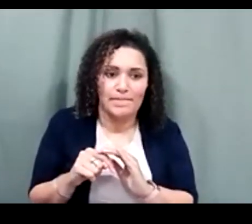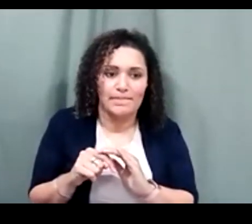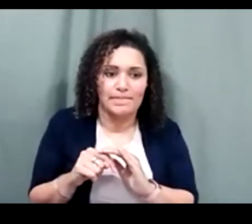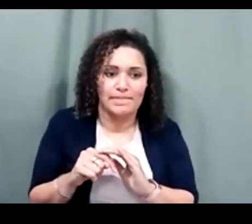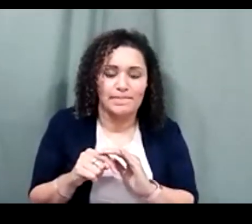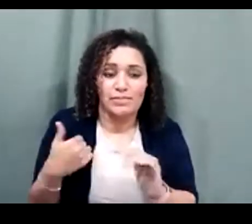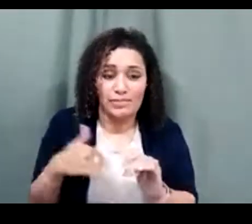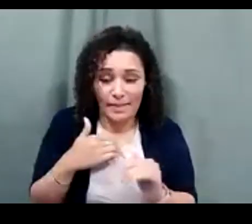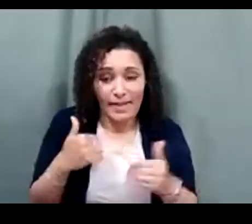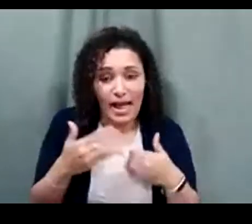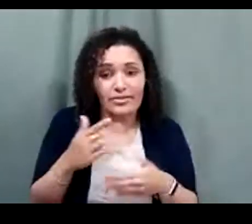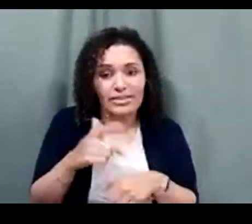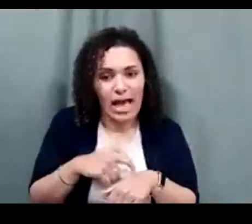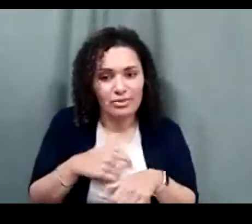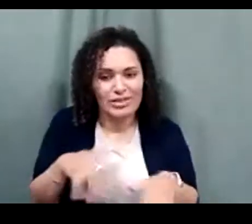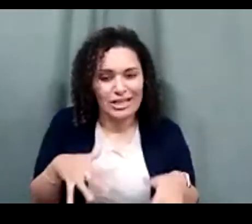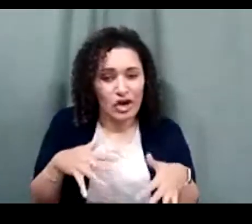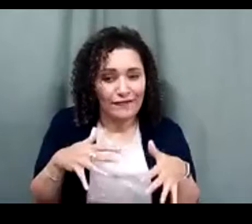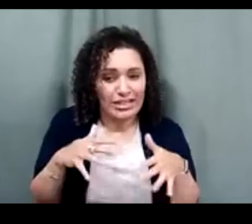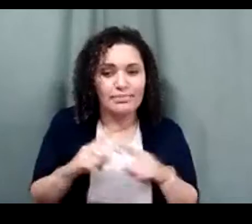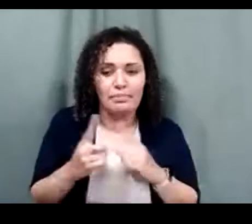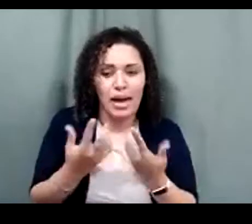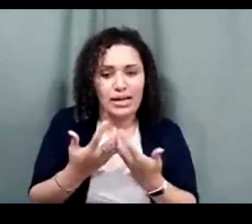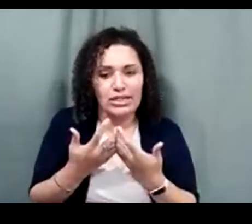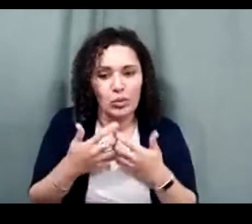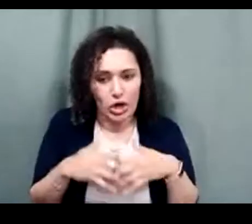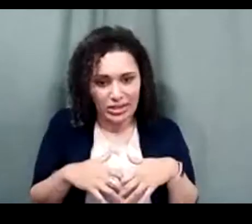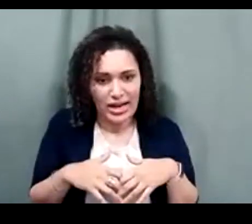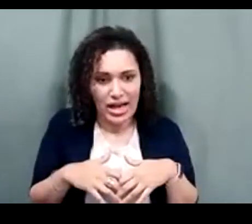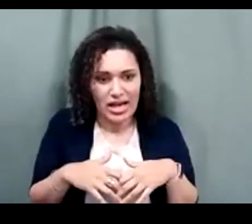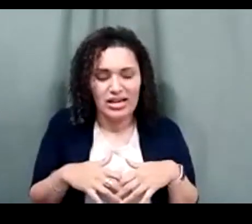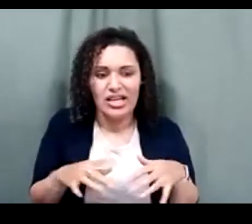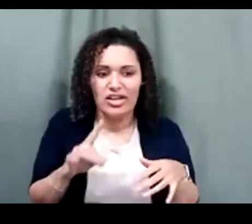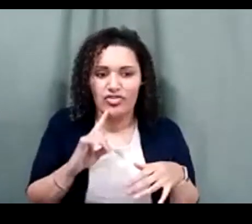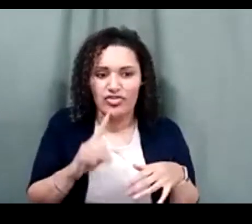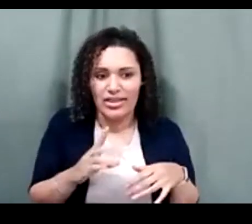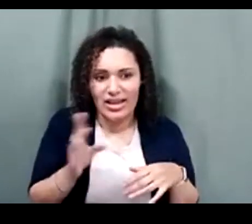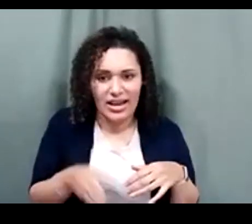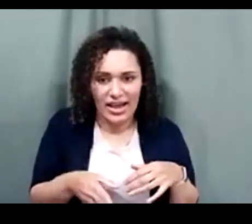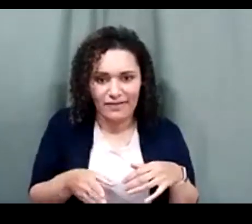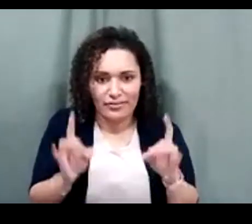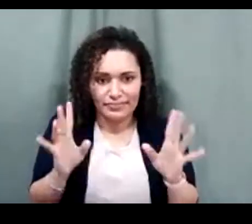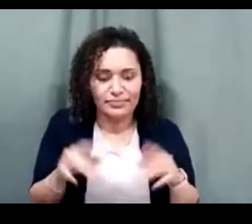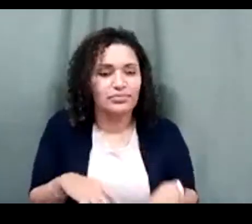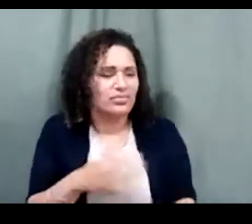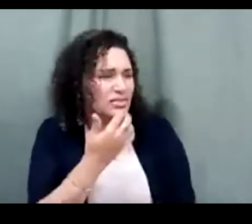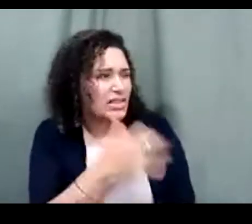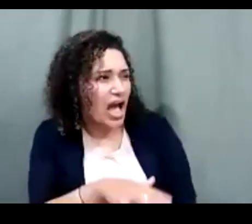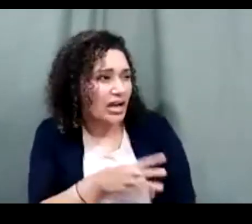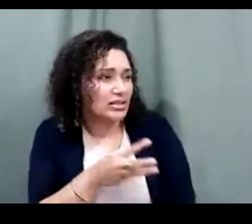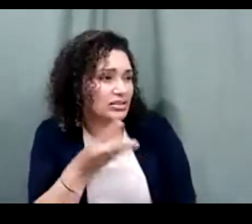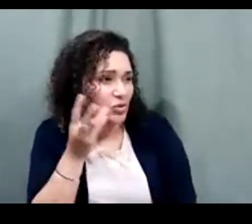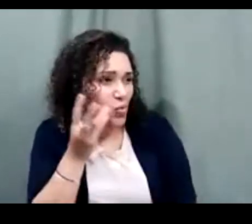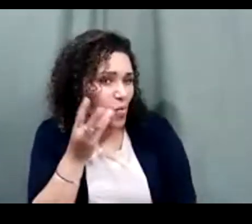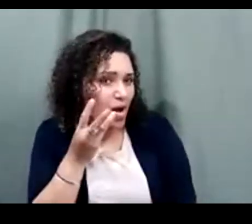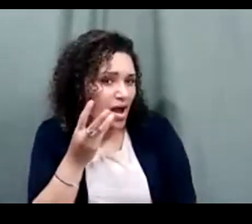we've had times where we've gotten nervous, but it's usually worked out. It's always worked out. In fact, we've never had it really kill everybody. The hottest we ever got a wine that I know of,